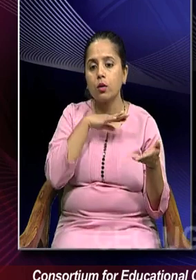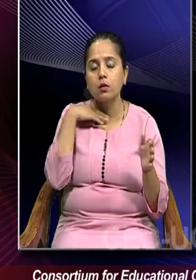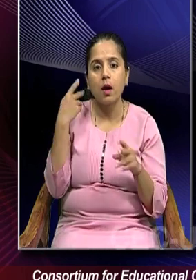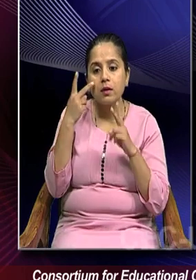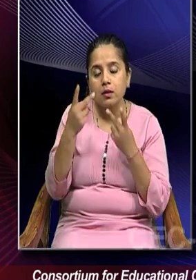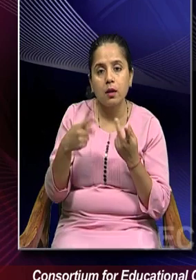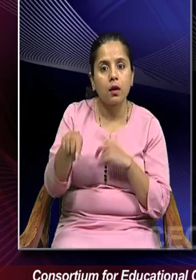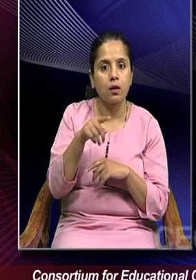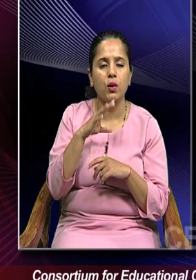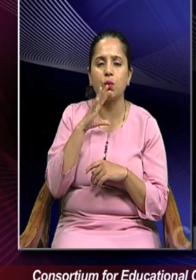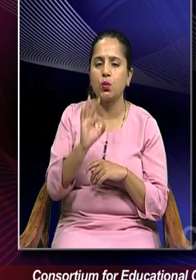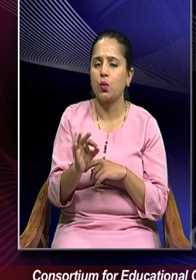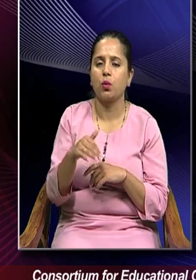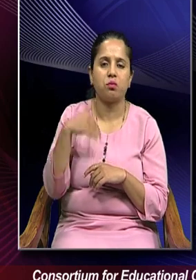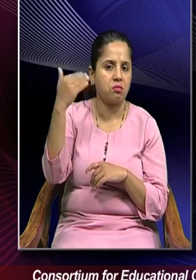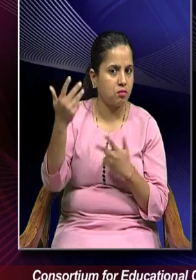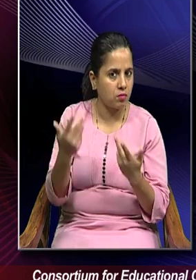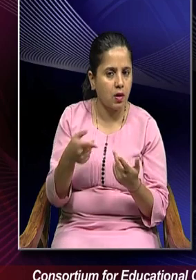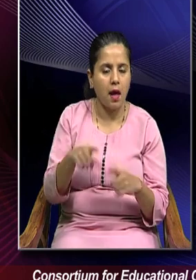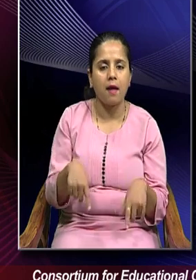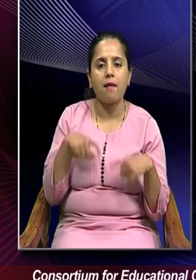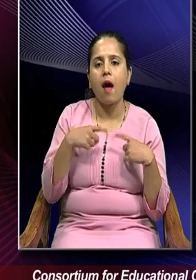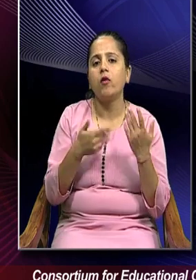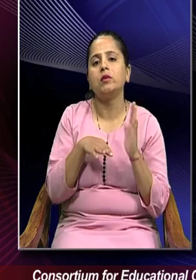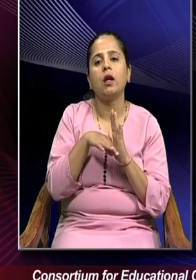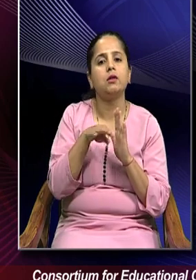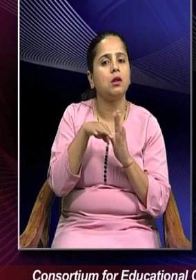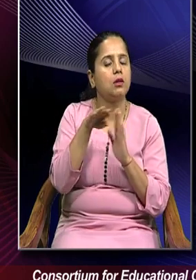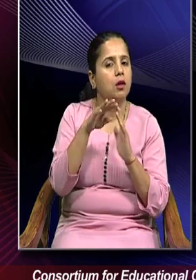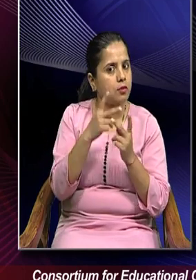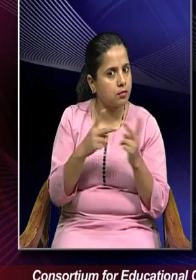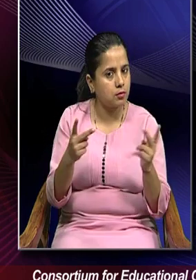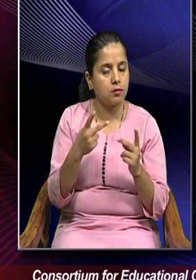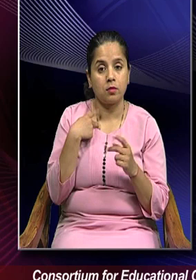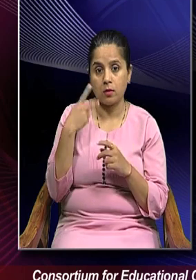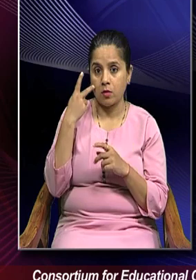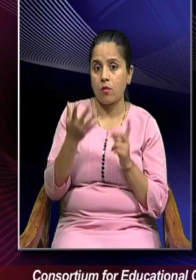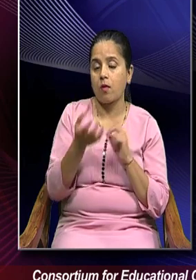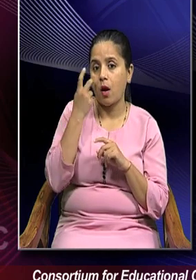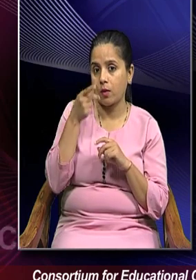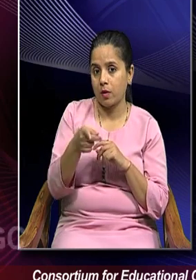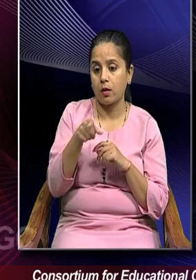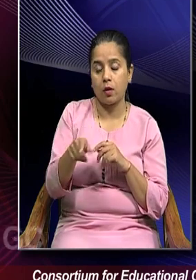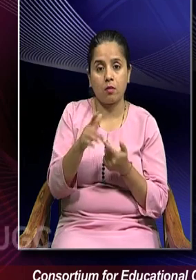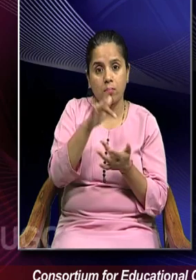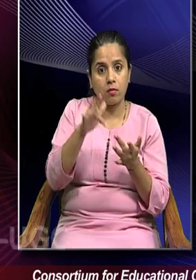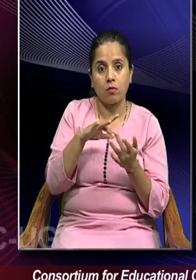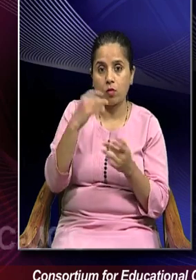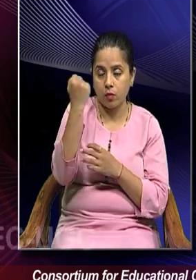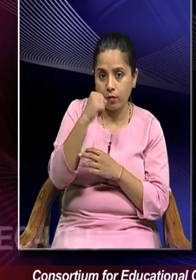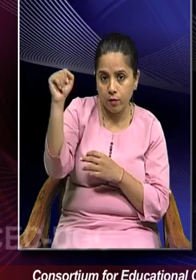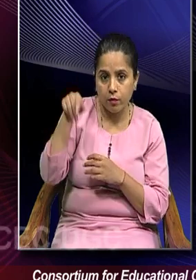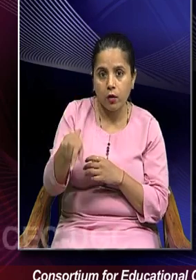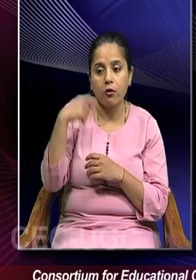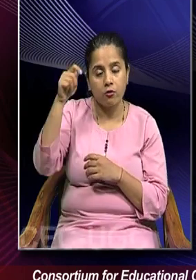as the ultimate truth and life is only a stage. And we find that the central protagonist or the main protagonist